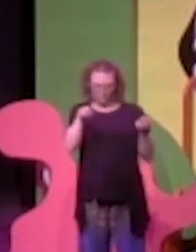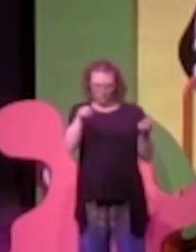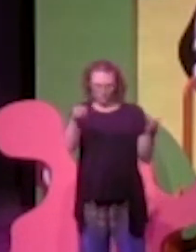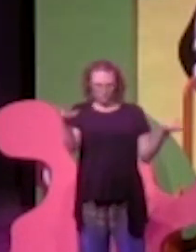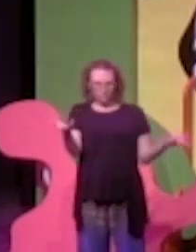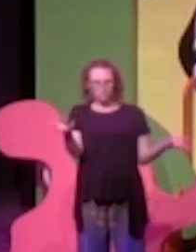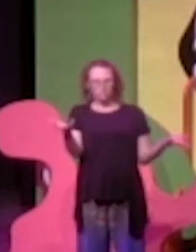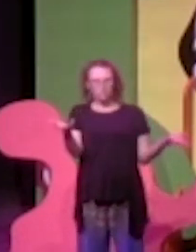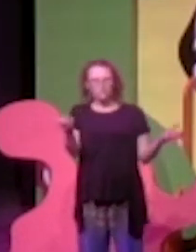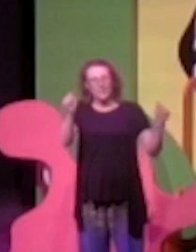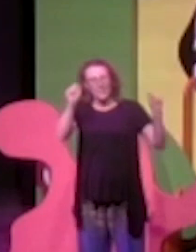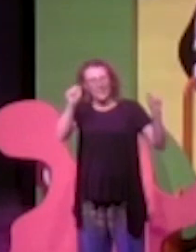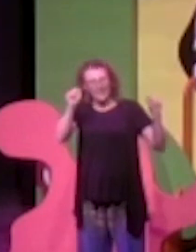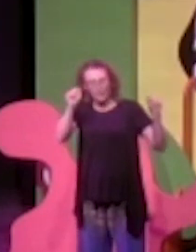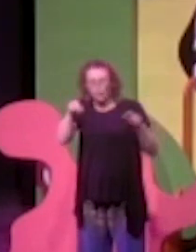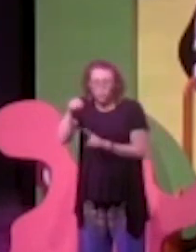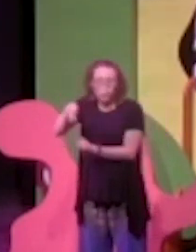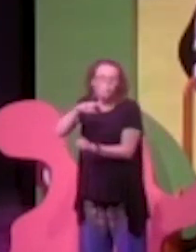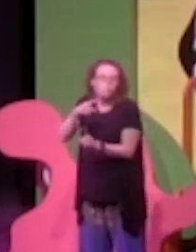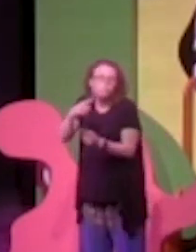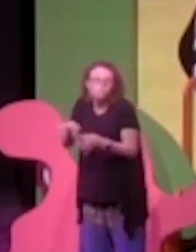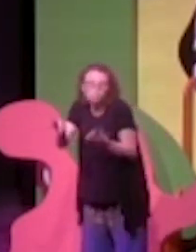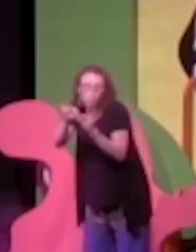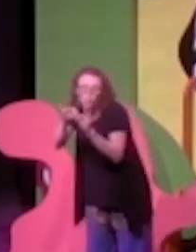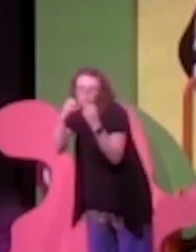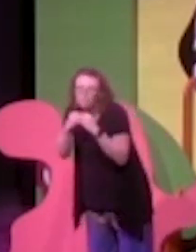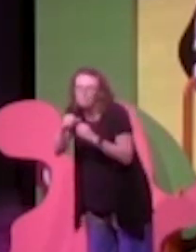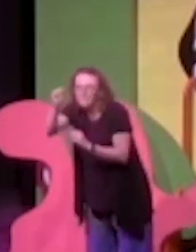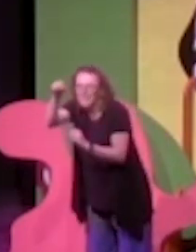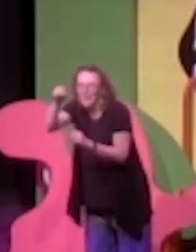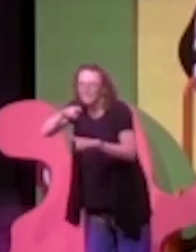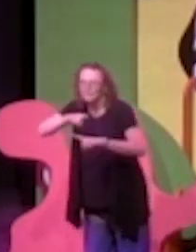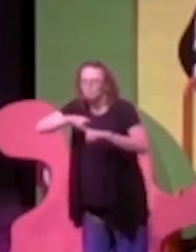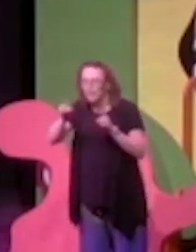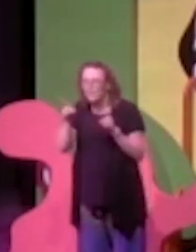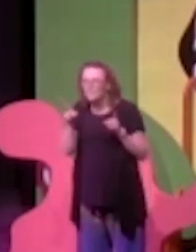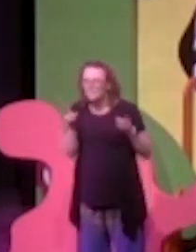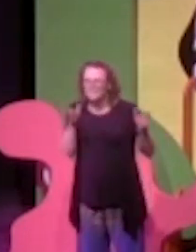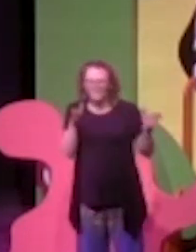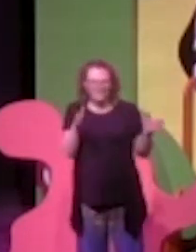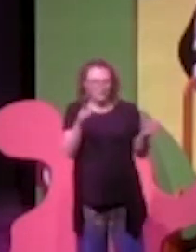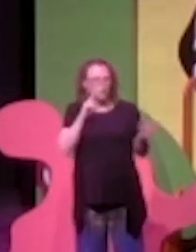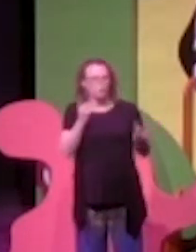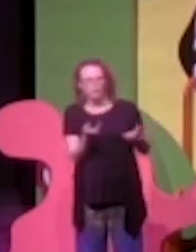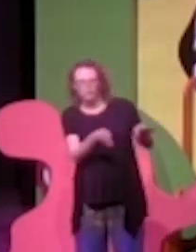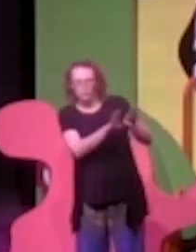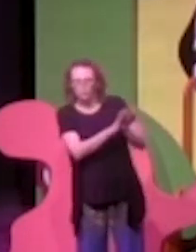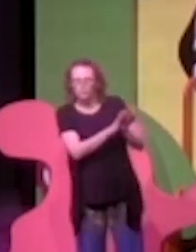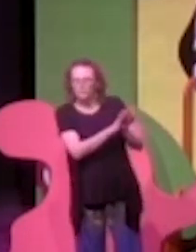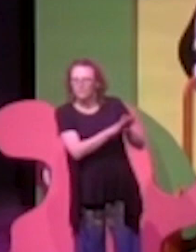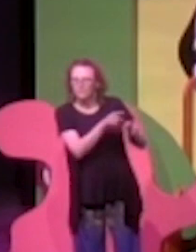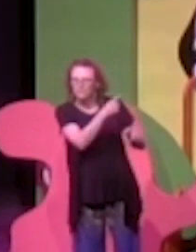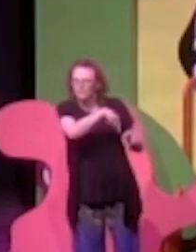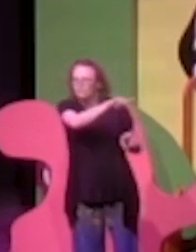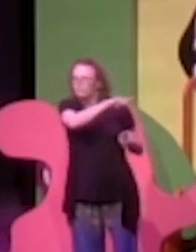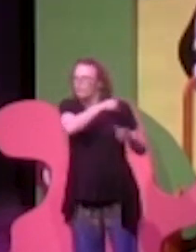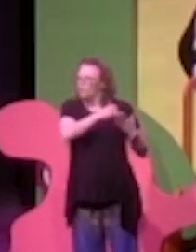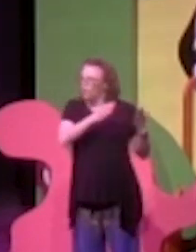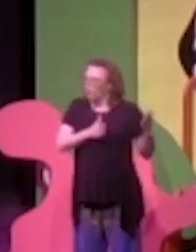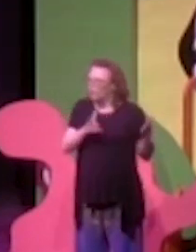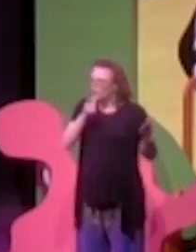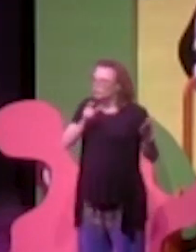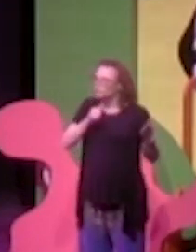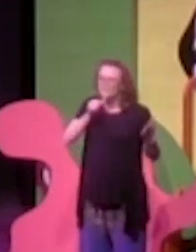to be clear, those are important and valuable. I don't want to diminish that in any way. But if we shut out all the artists in this room and all across